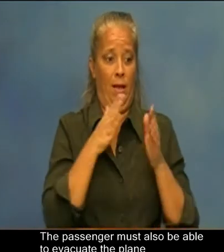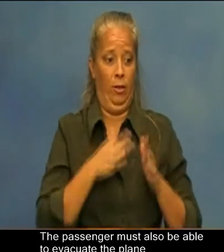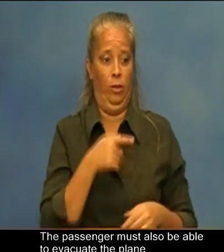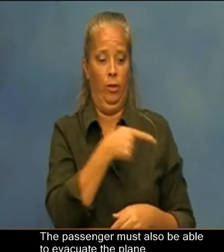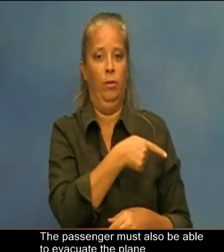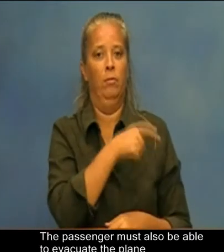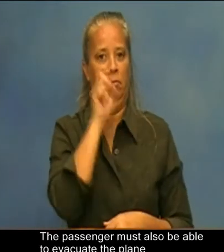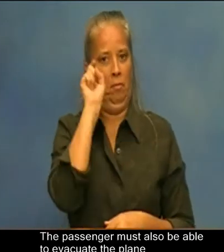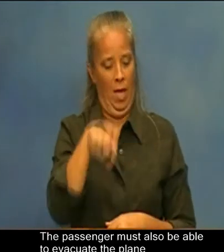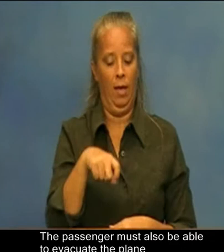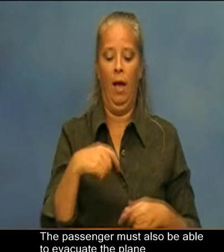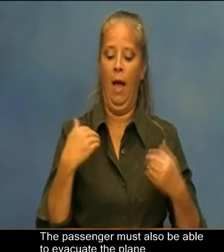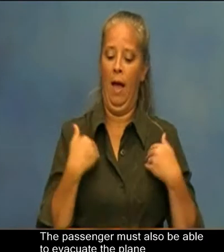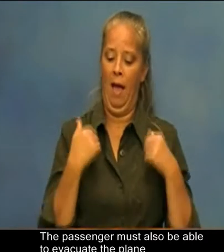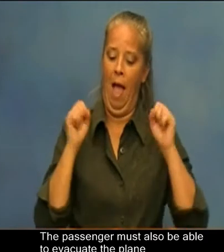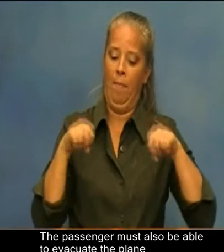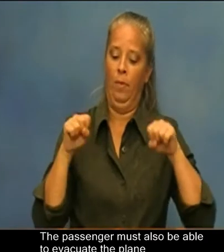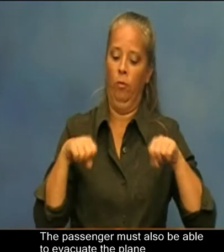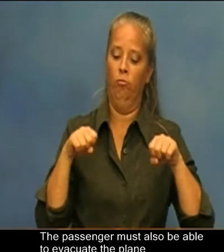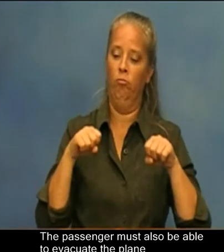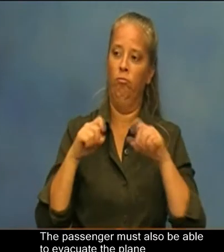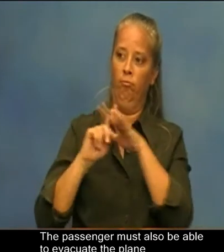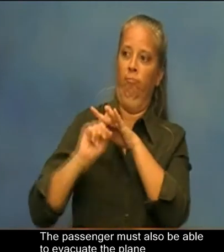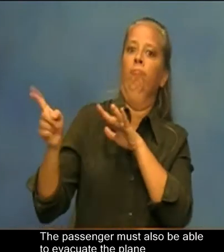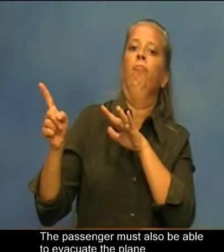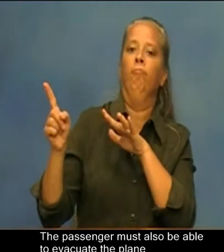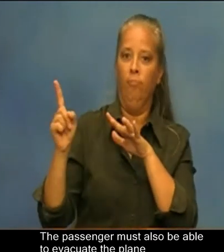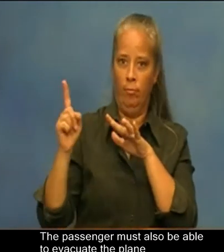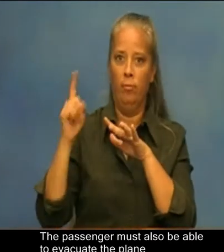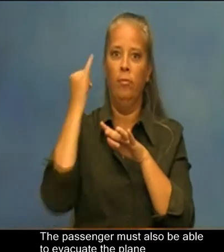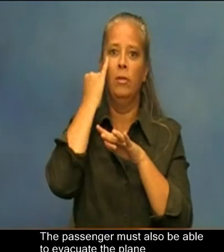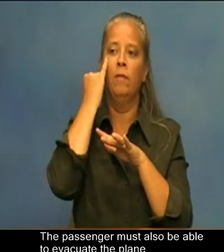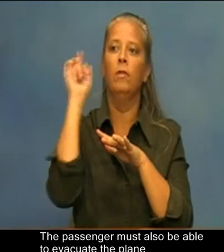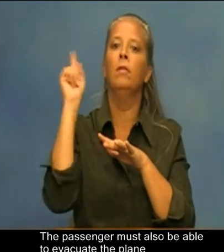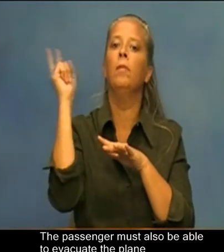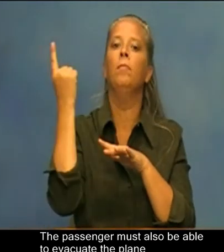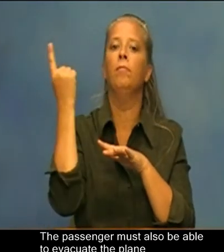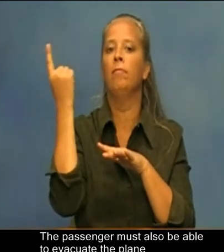The passenger must also be able to evacuate the plane in an emergency.